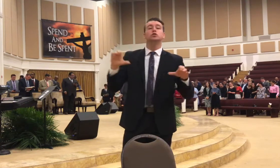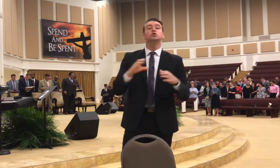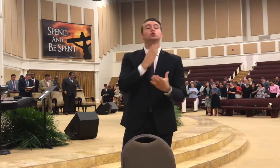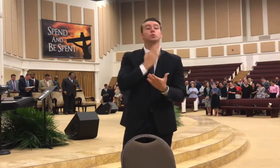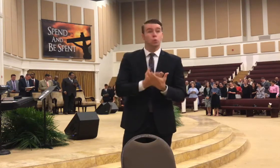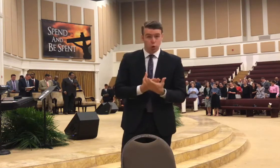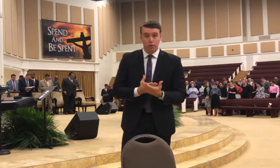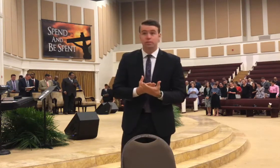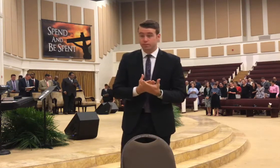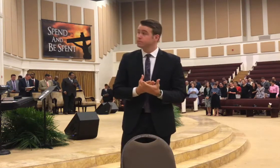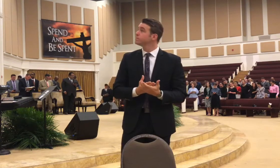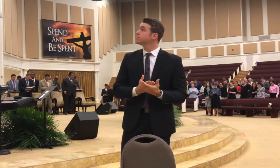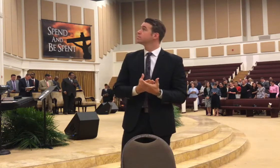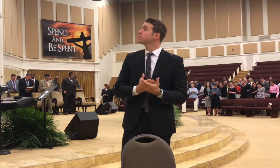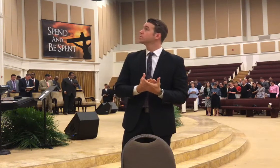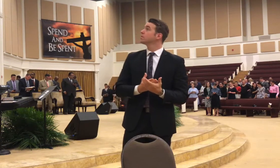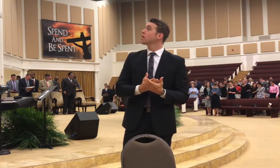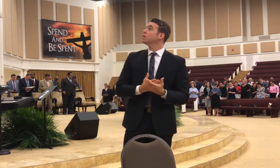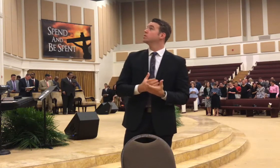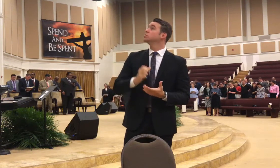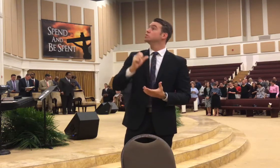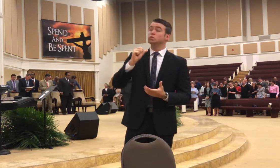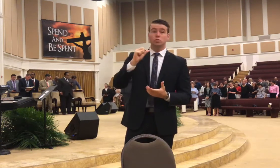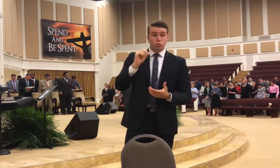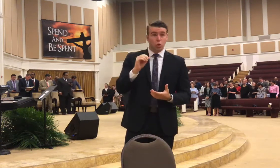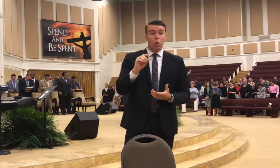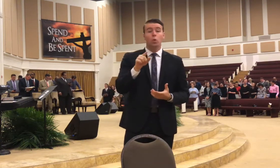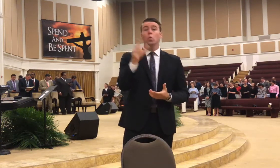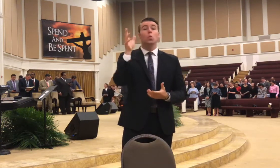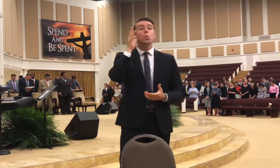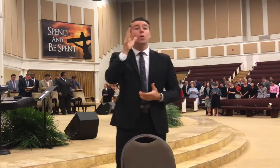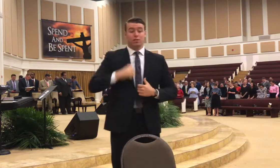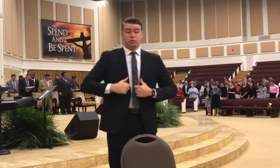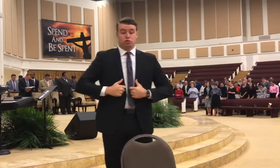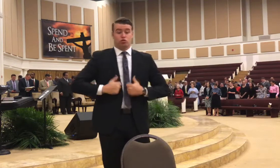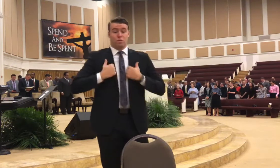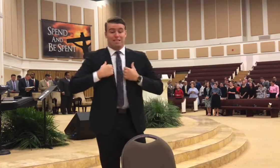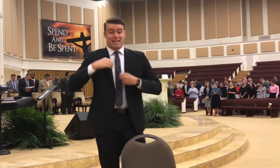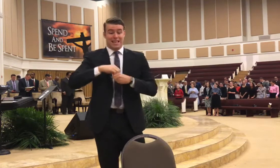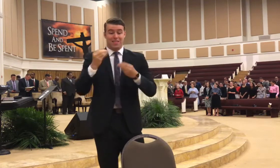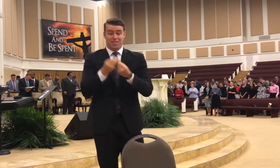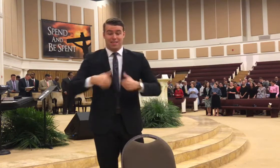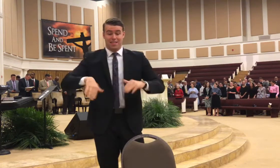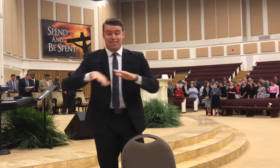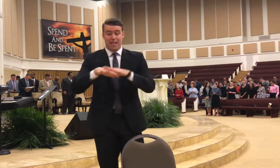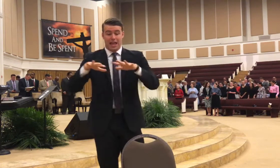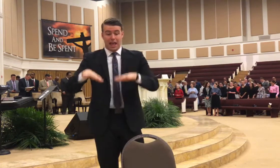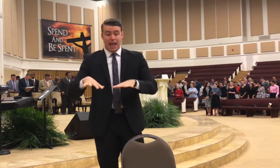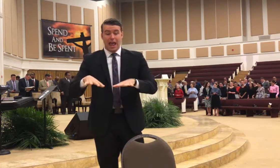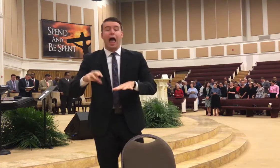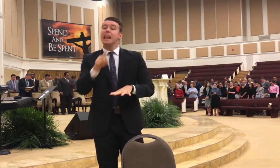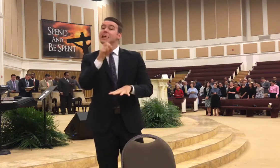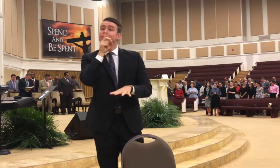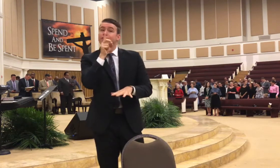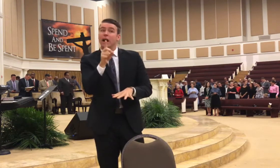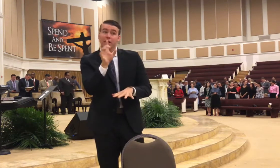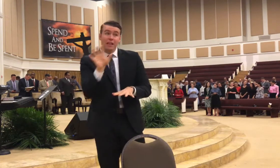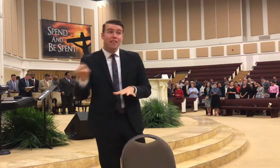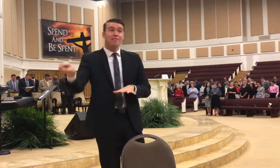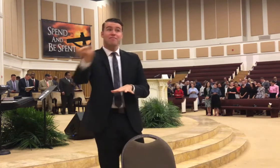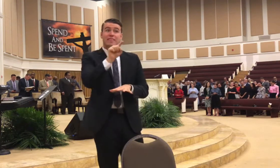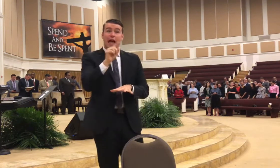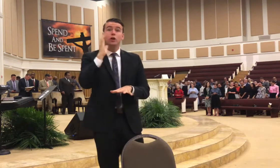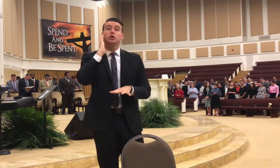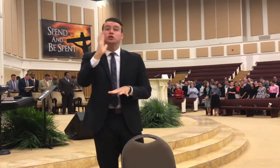good. So shalt thou dwell in the land, and verily thou